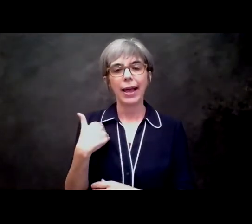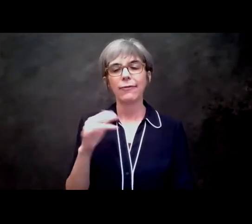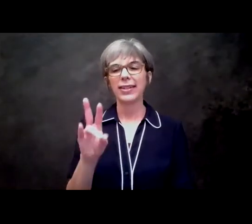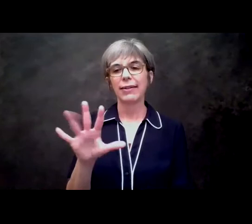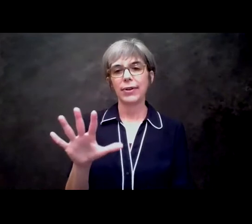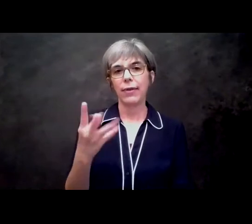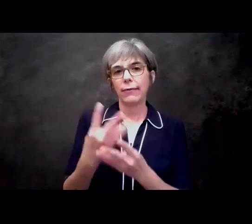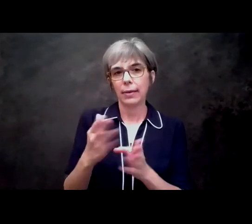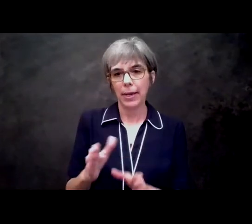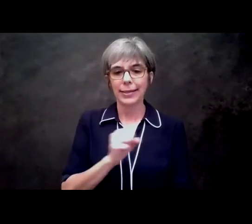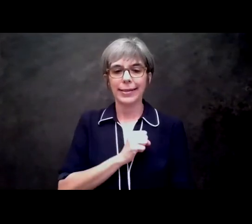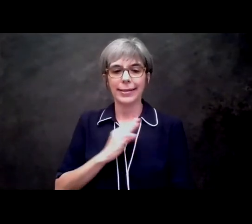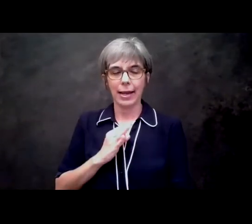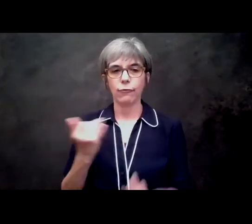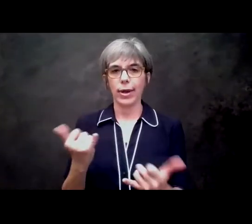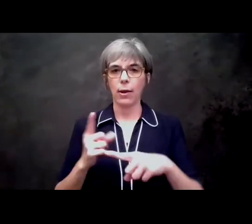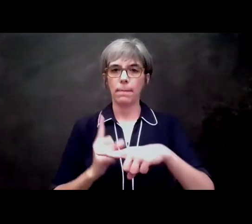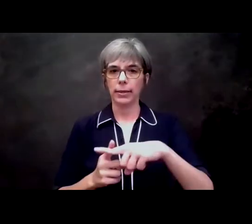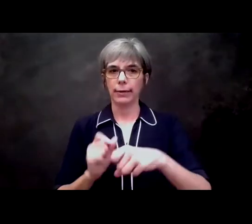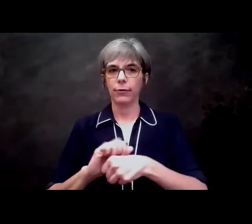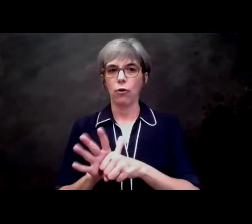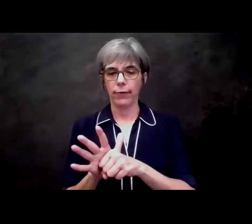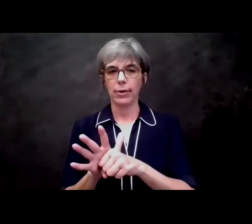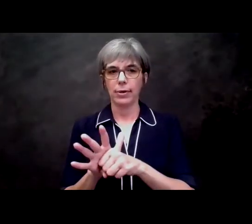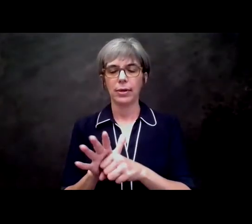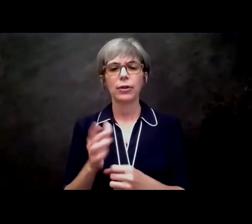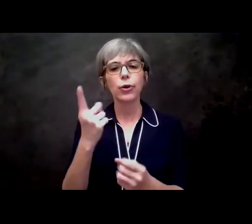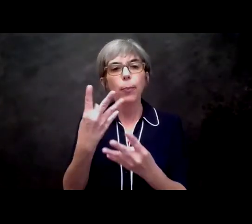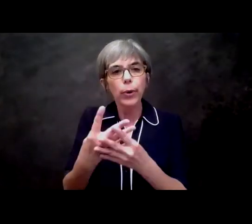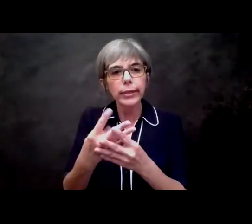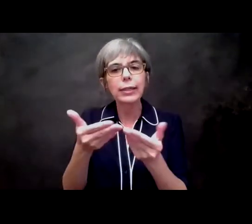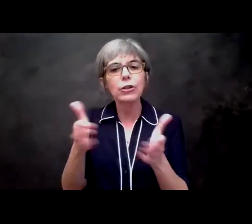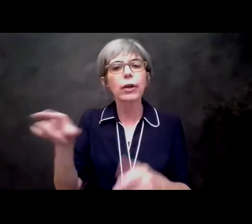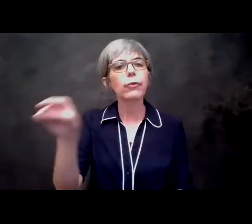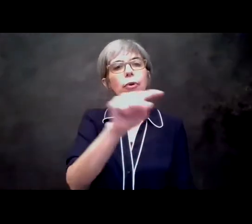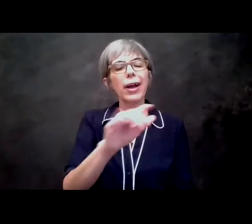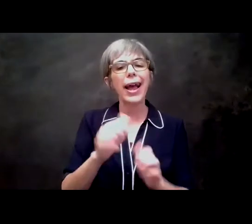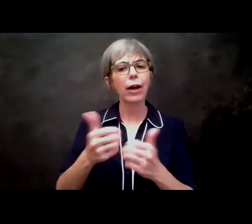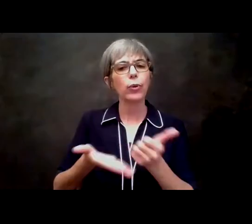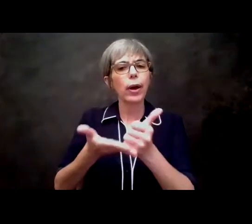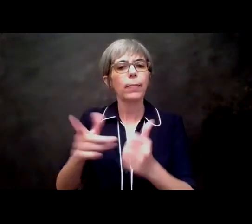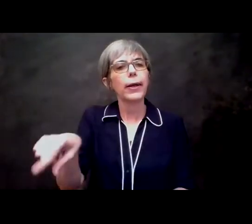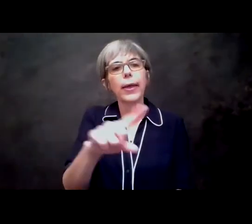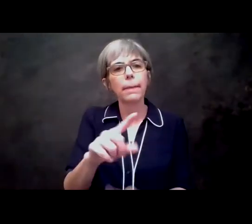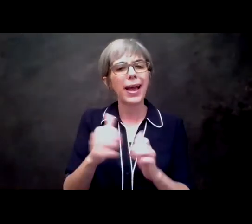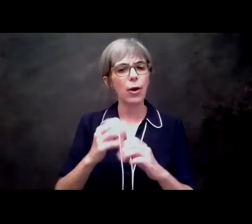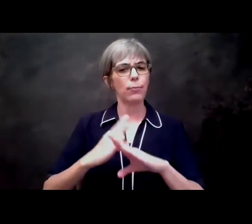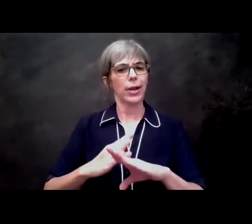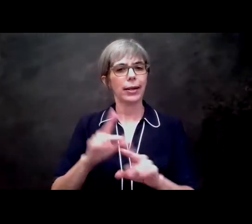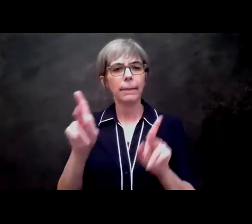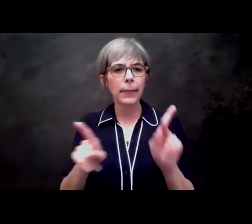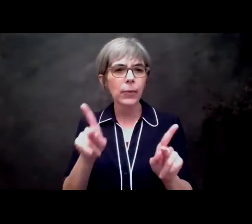and staff positive for COVID. What's being done for prisons in general and East Moline in particular to protect inmates and